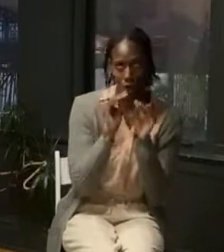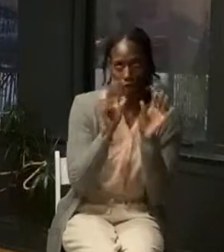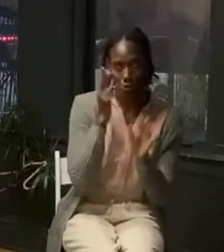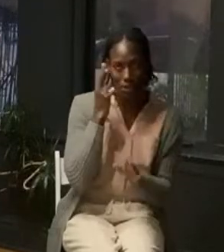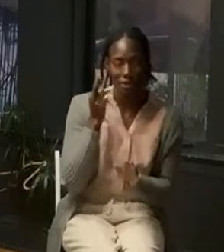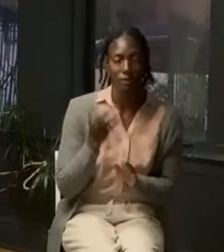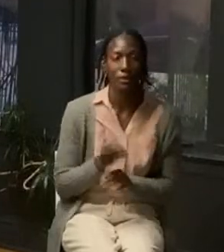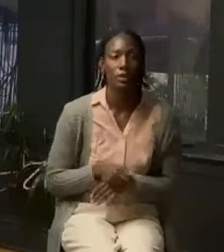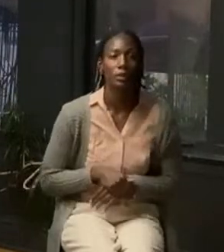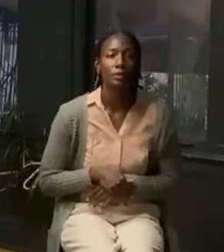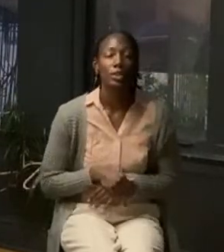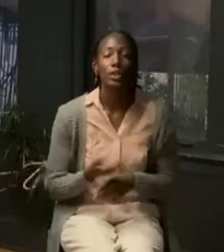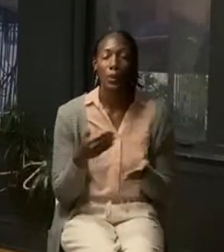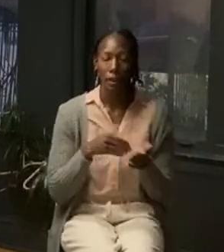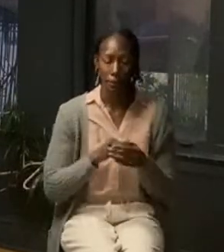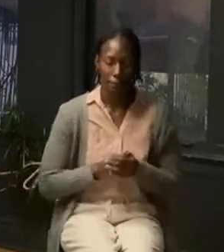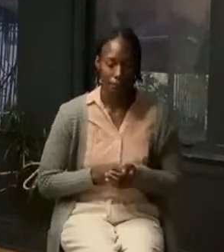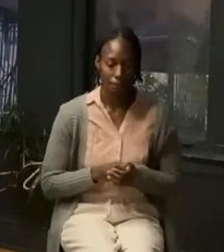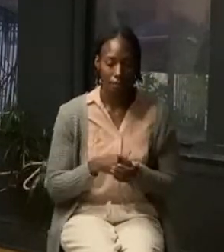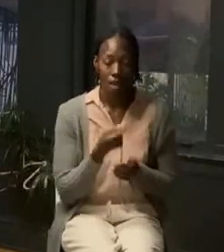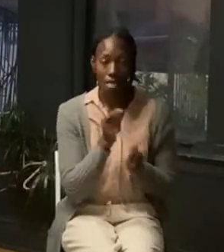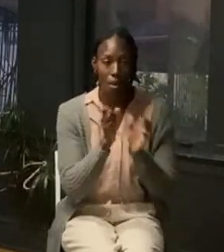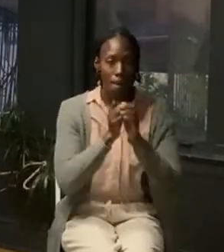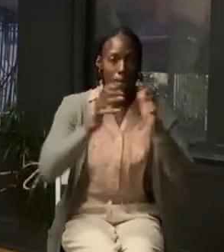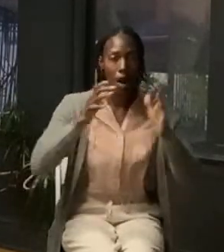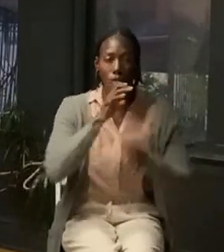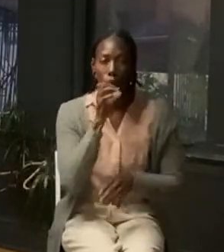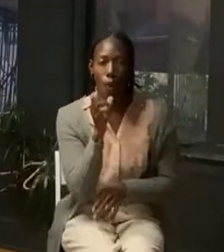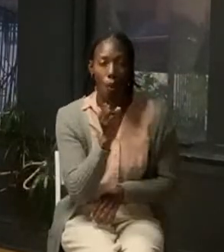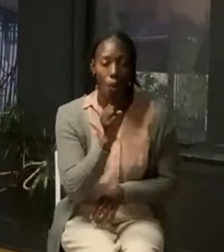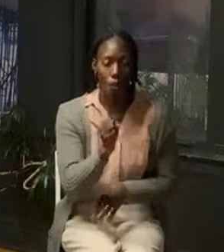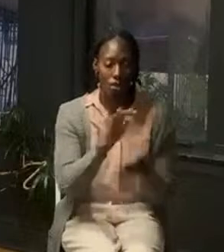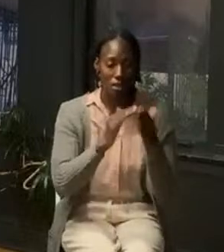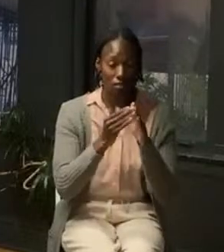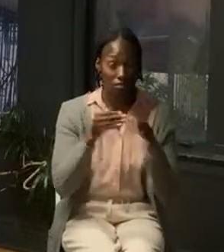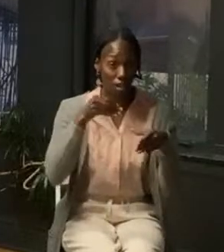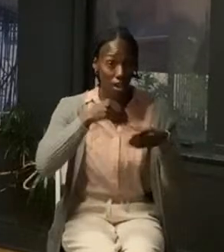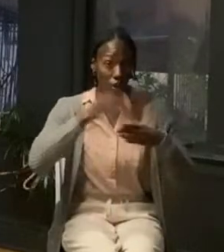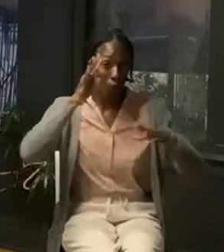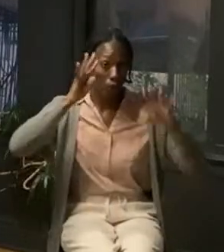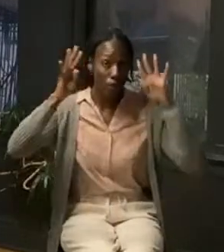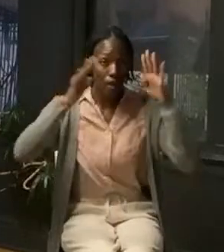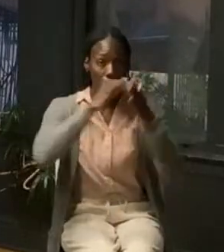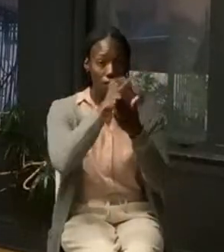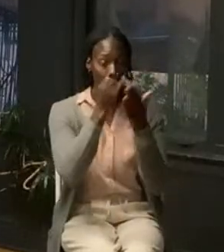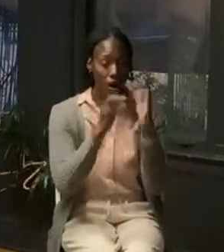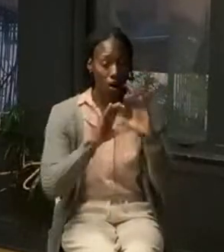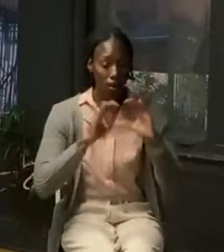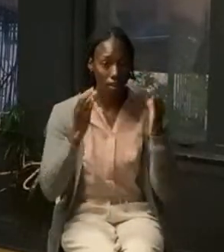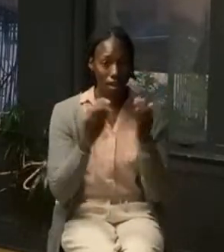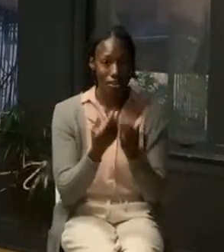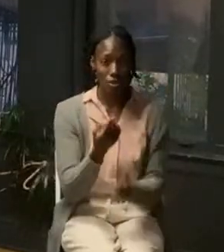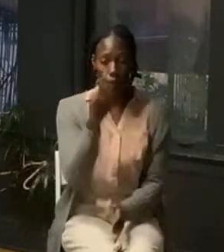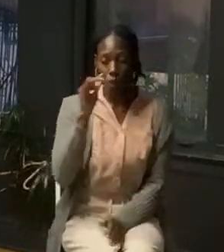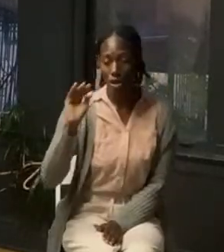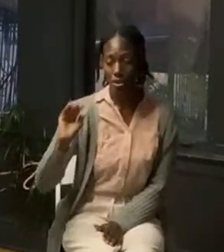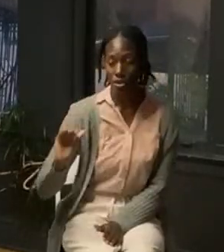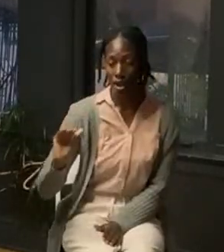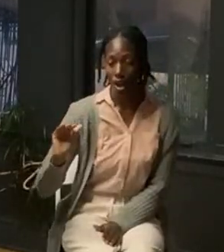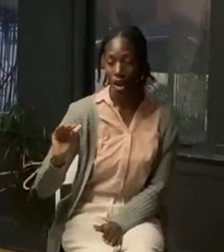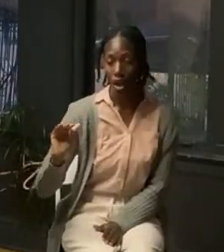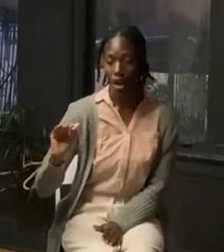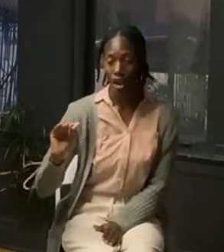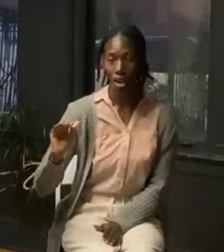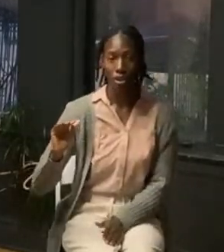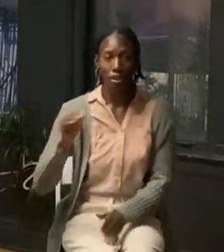the bombed old city. In a creative art class, one child